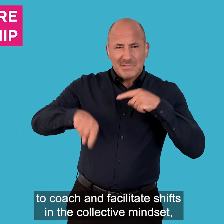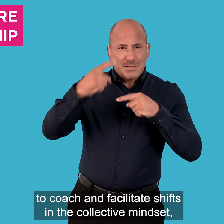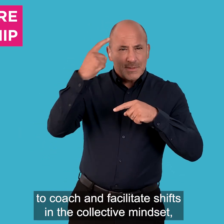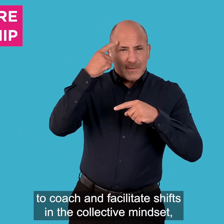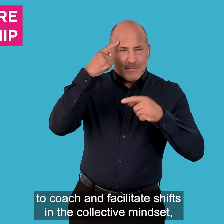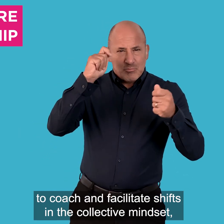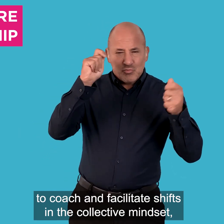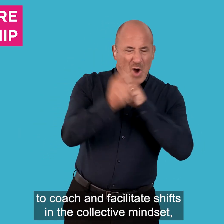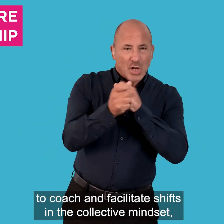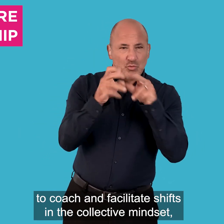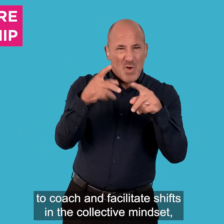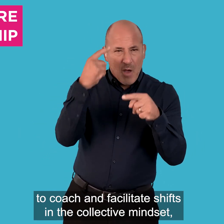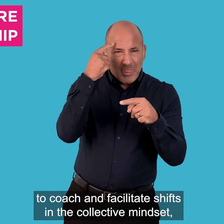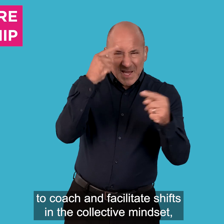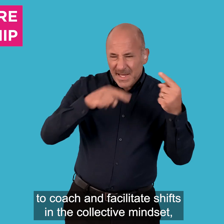facilitate shifts in the collective mindset.